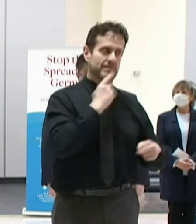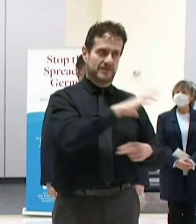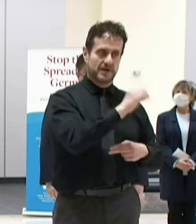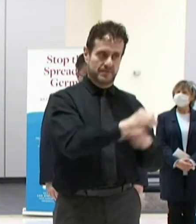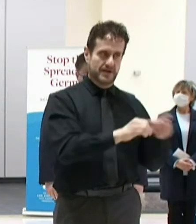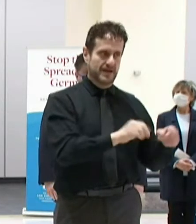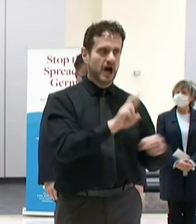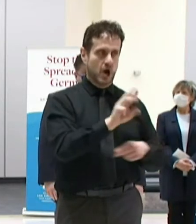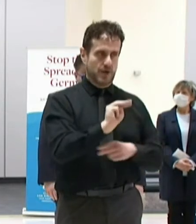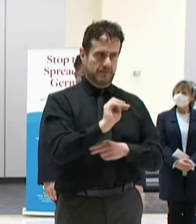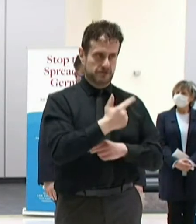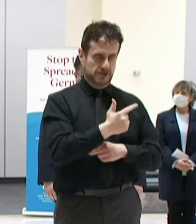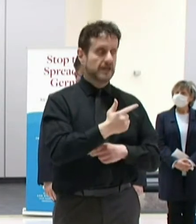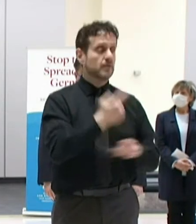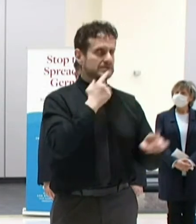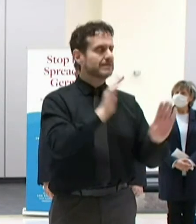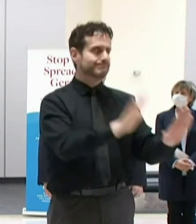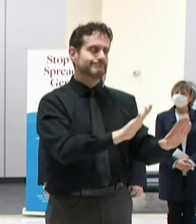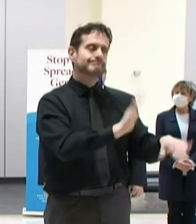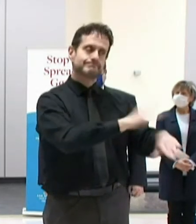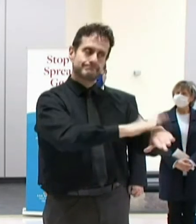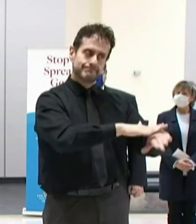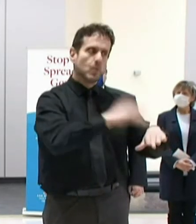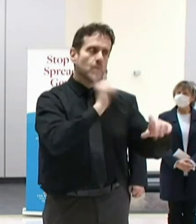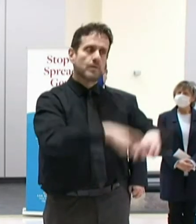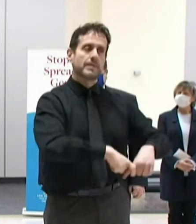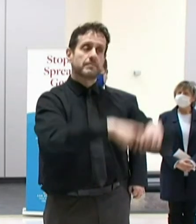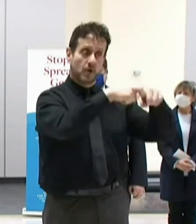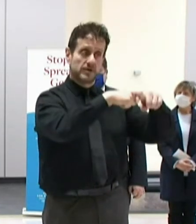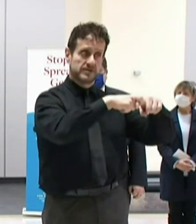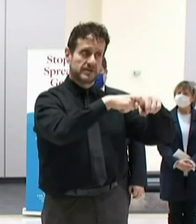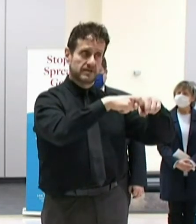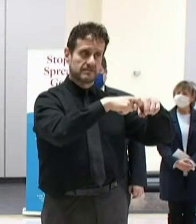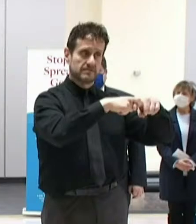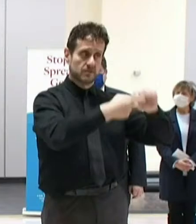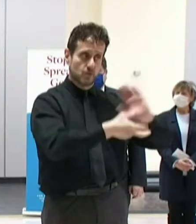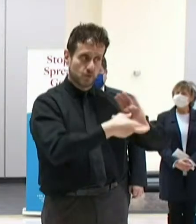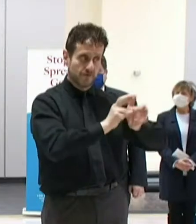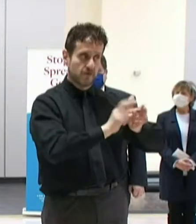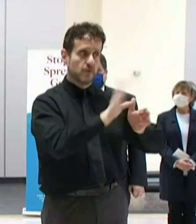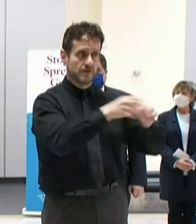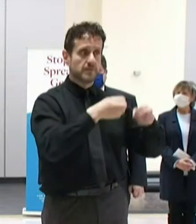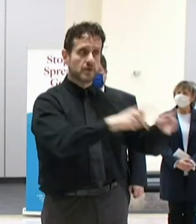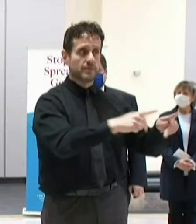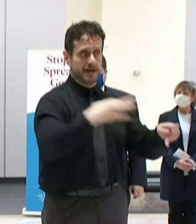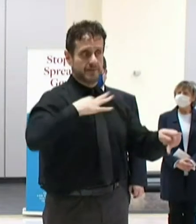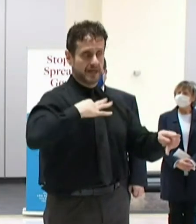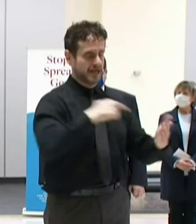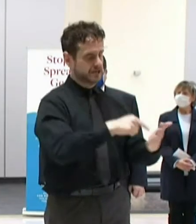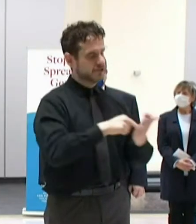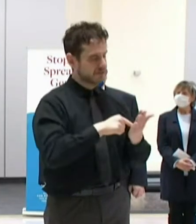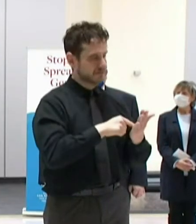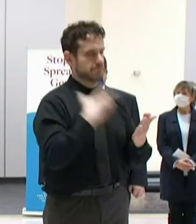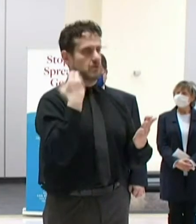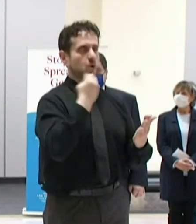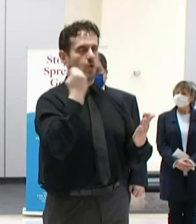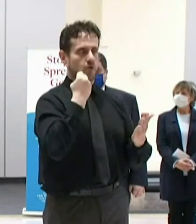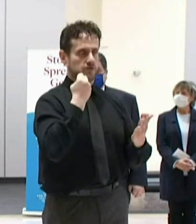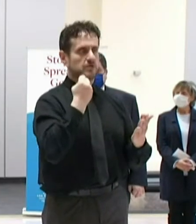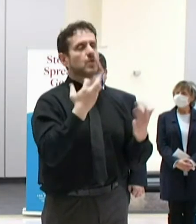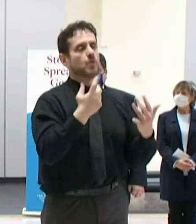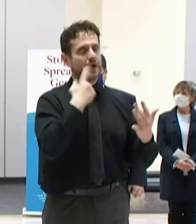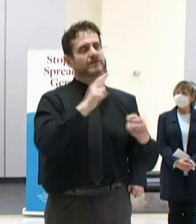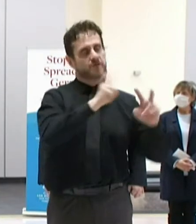going to be pausing any further review of the permit application pending the outcome